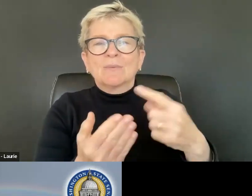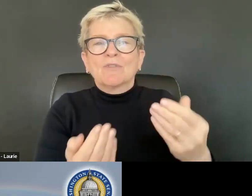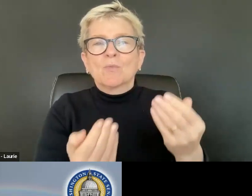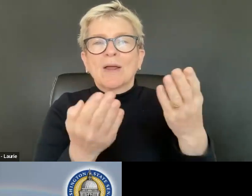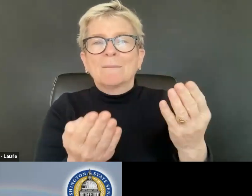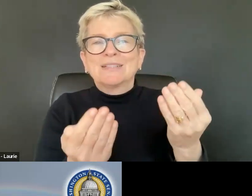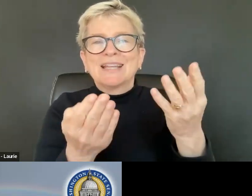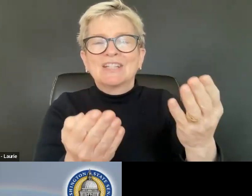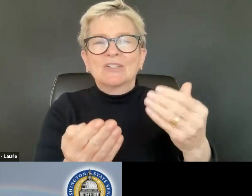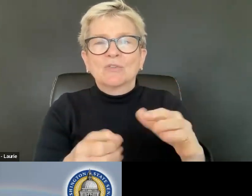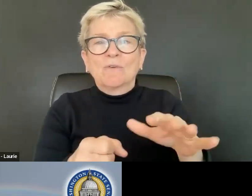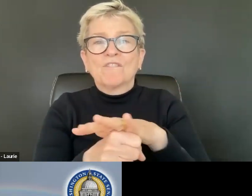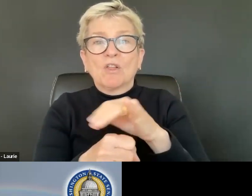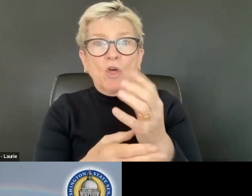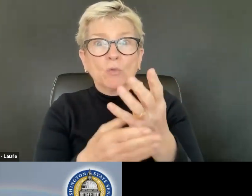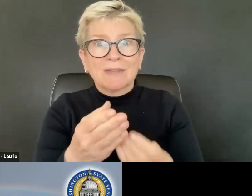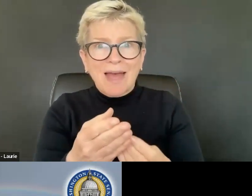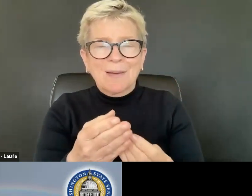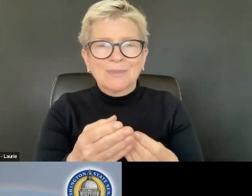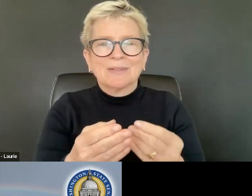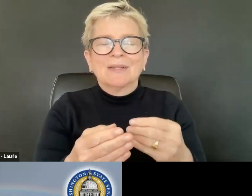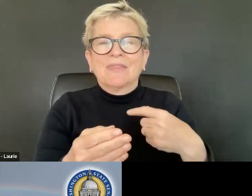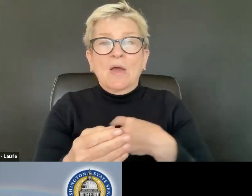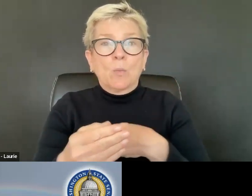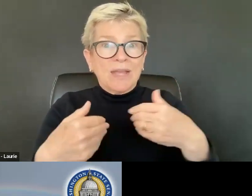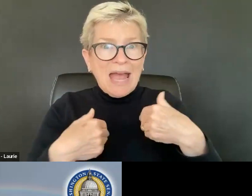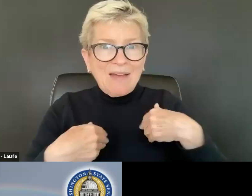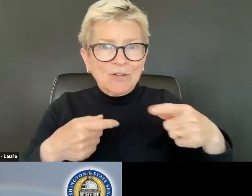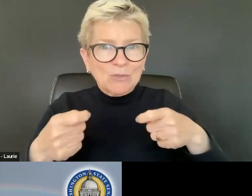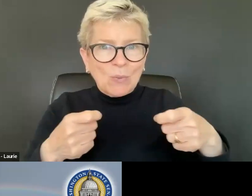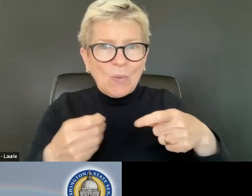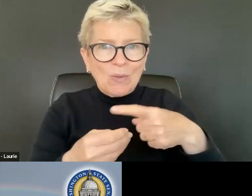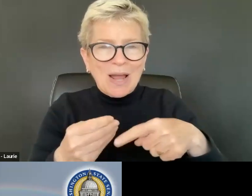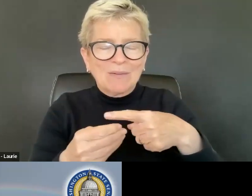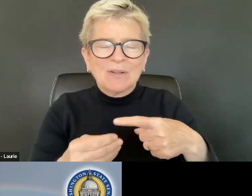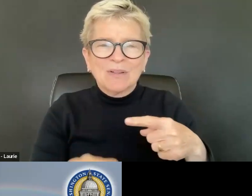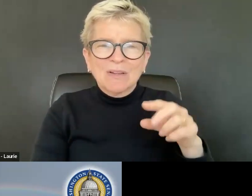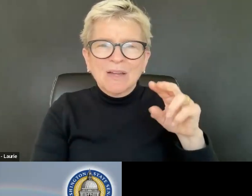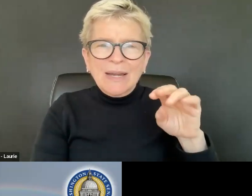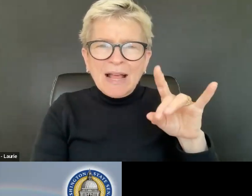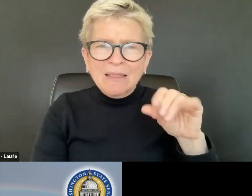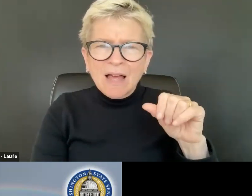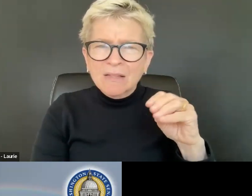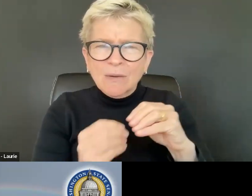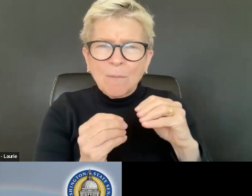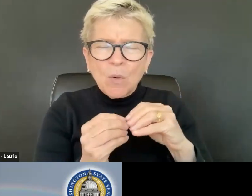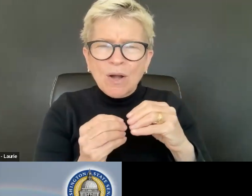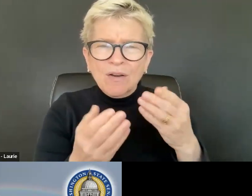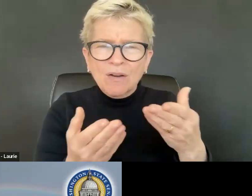filling the gaps that are within our control. Nicola, are there any other action items that I missed?